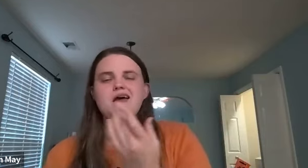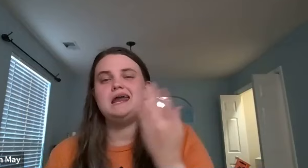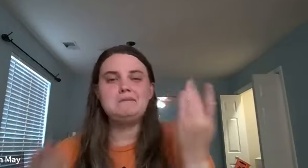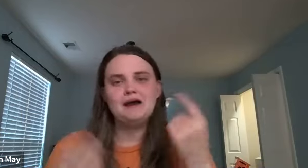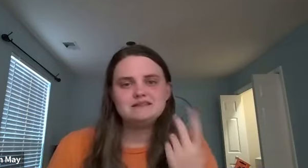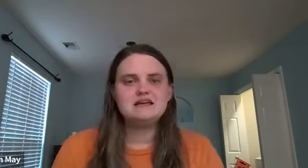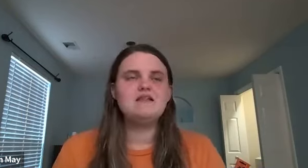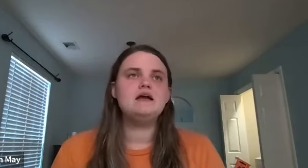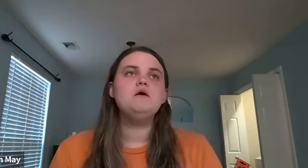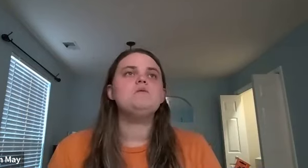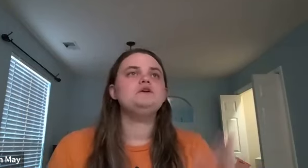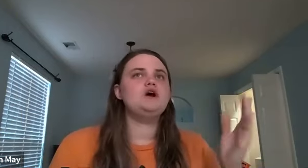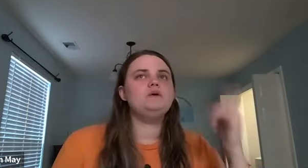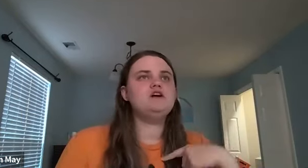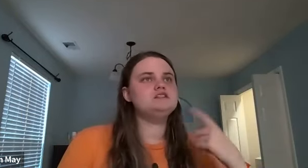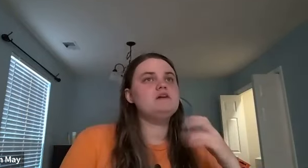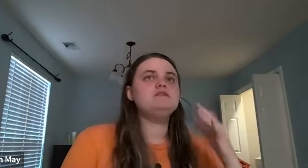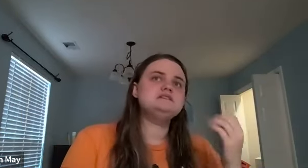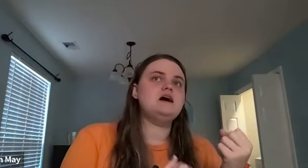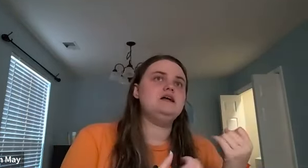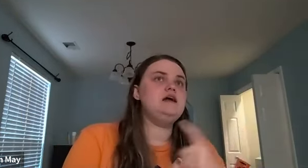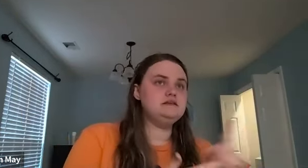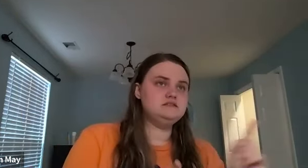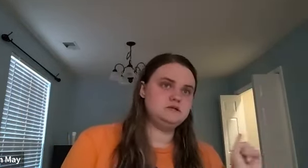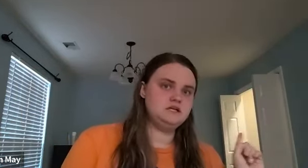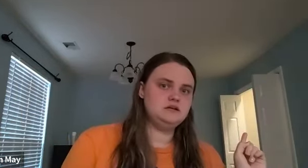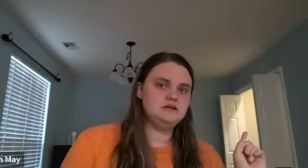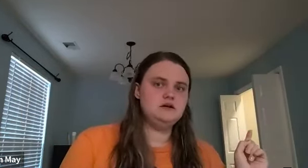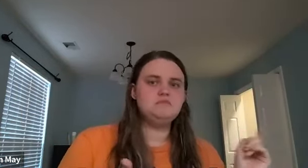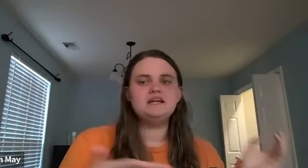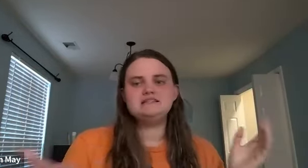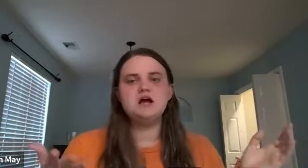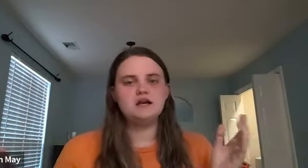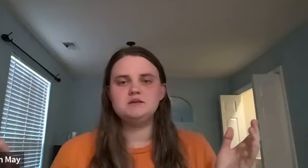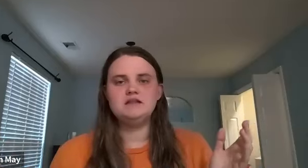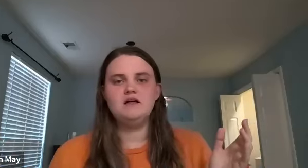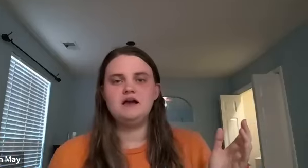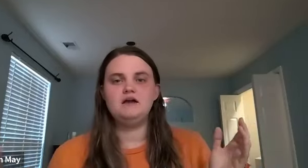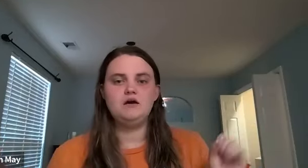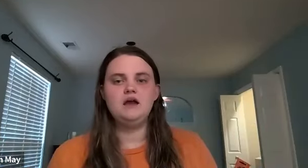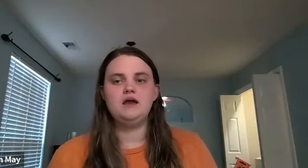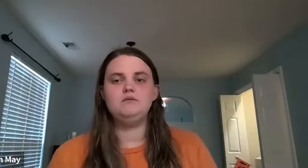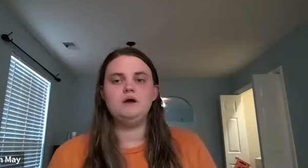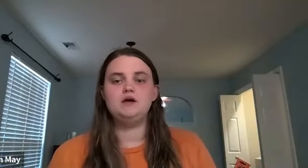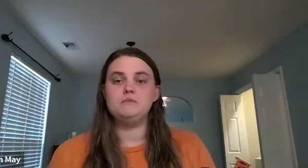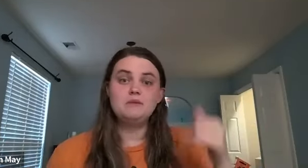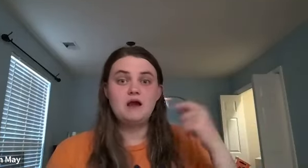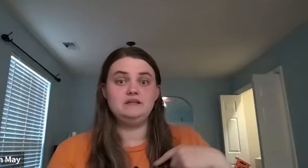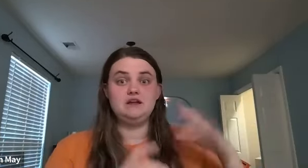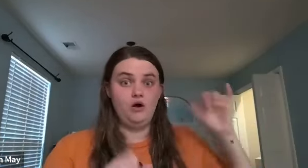And I might say like, well, you know, we talked about this sign last week, but it's not going to be like, okay, well, remember how we did all